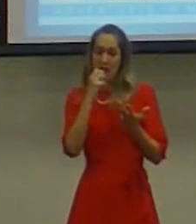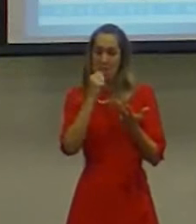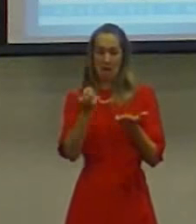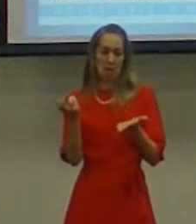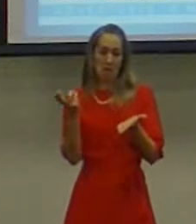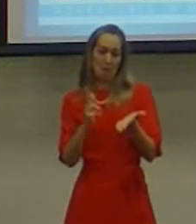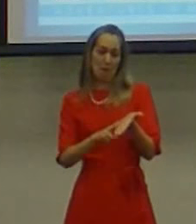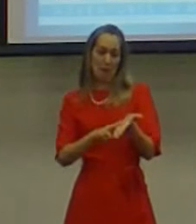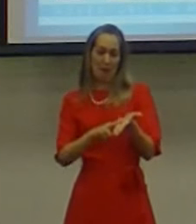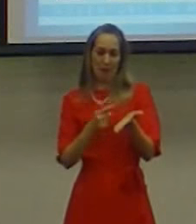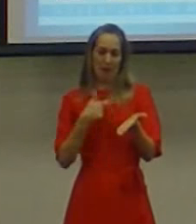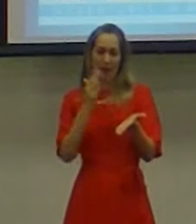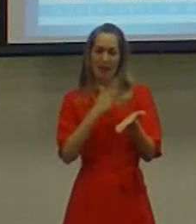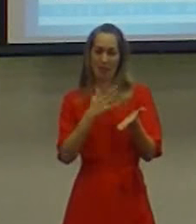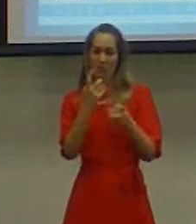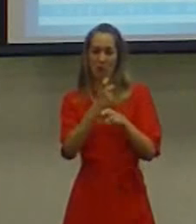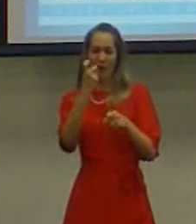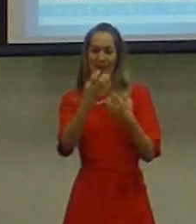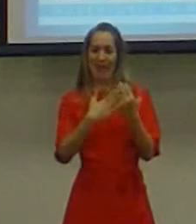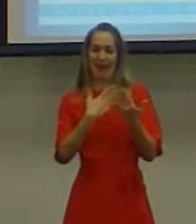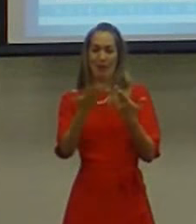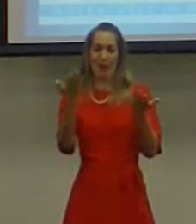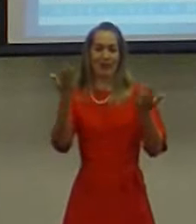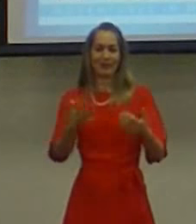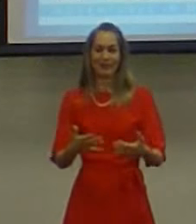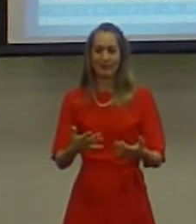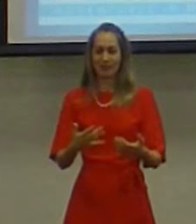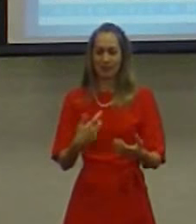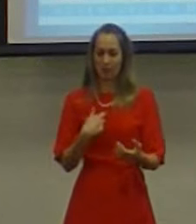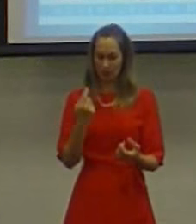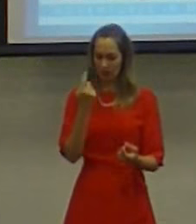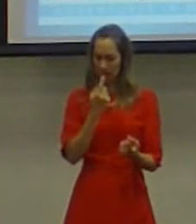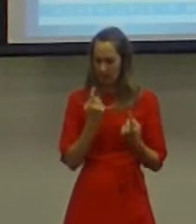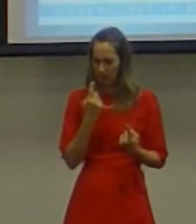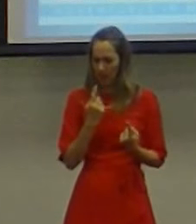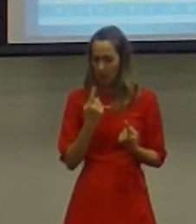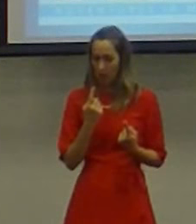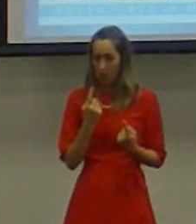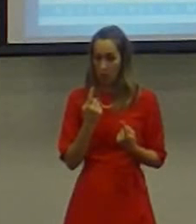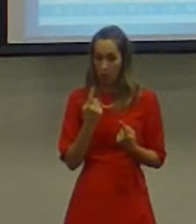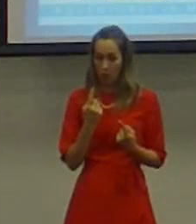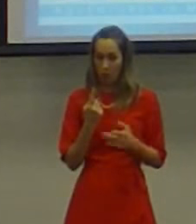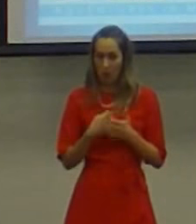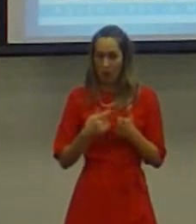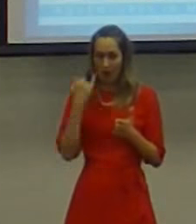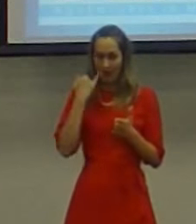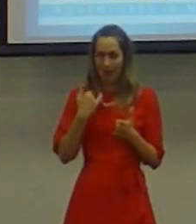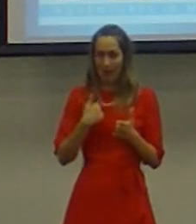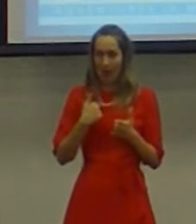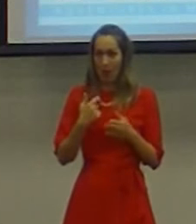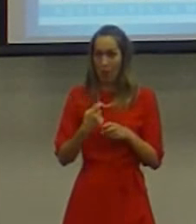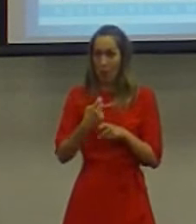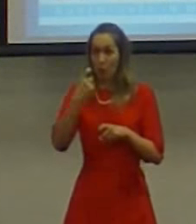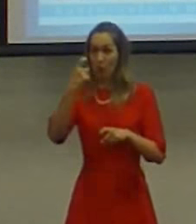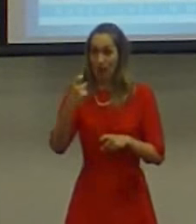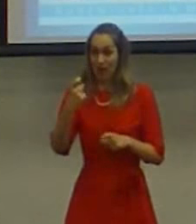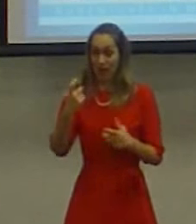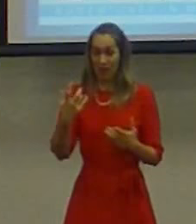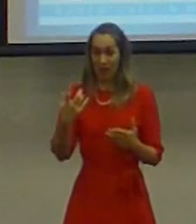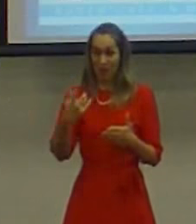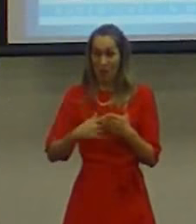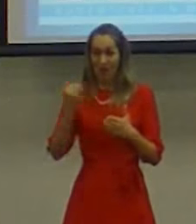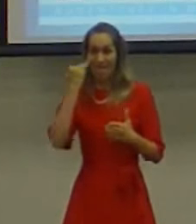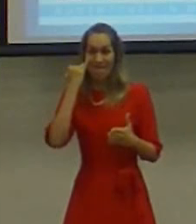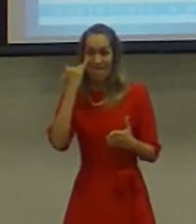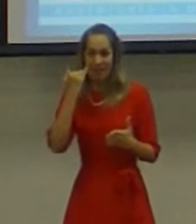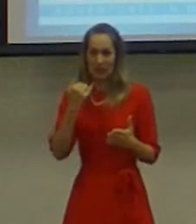lose? I never won one anyways. And then I got to thinking, what if I do win? What if I actually win?